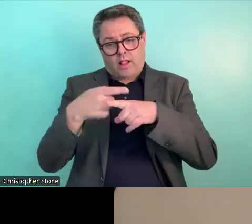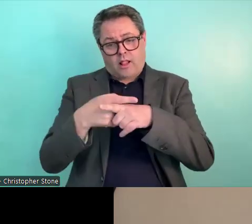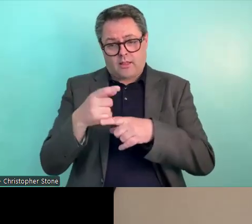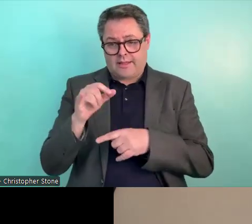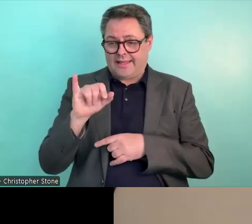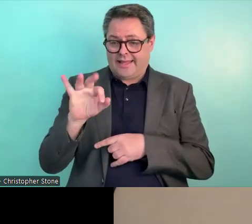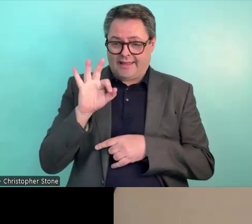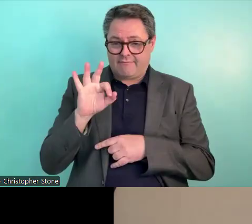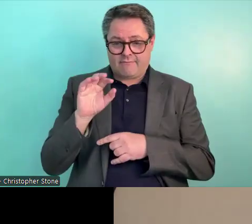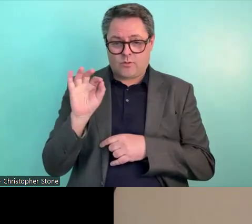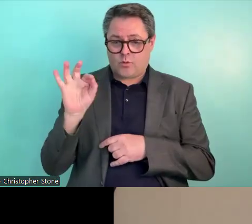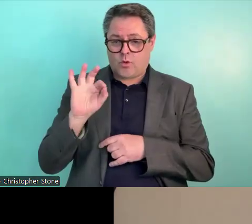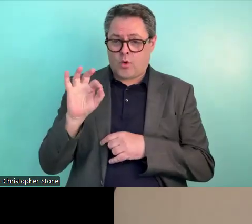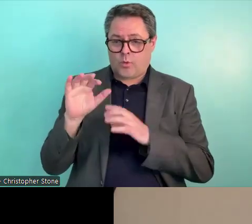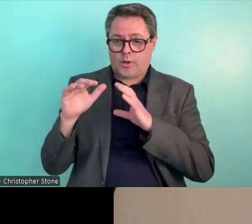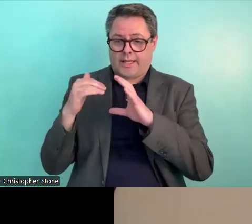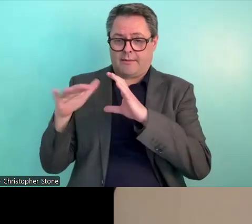Thank you. And I think also,